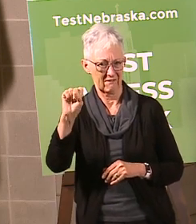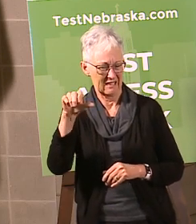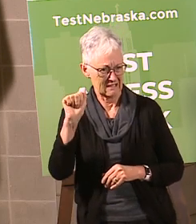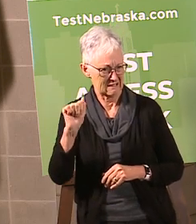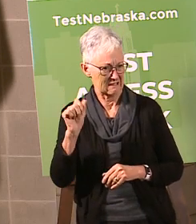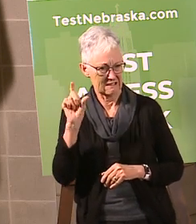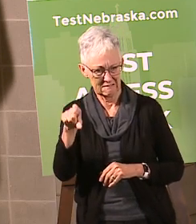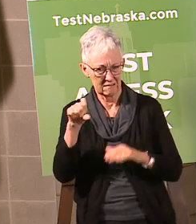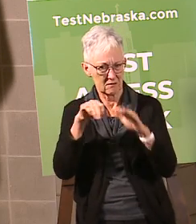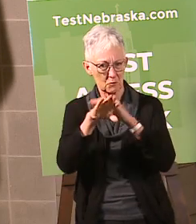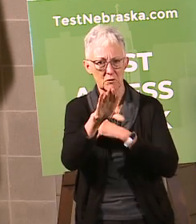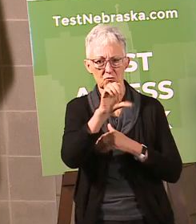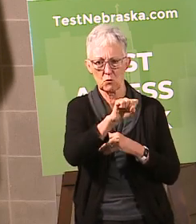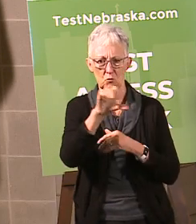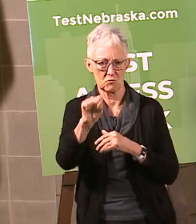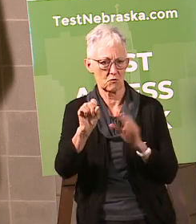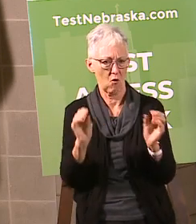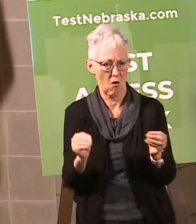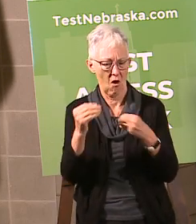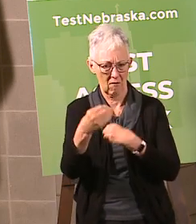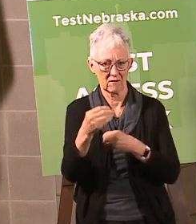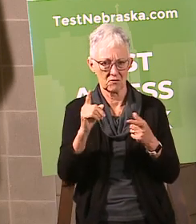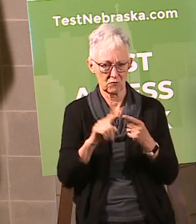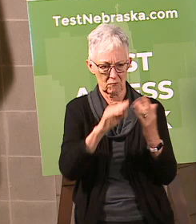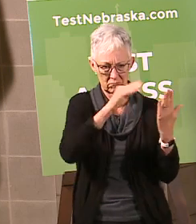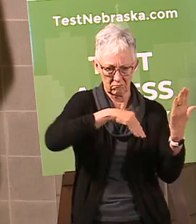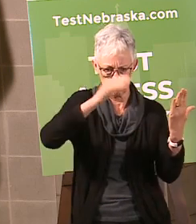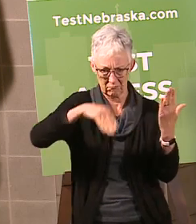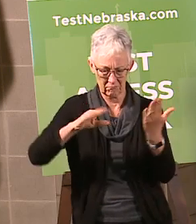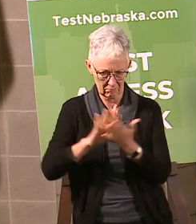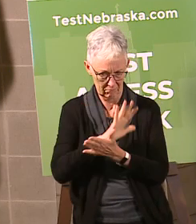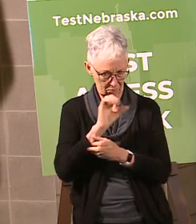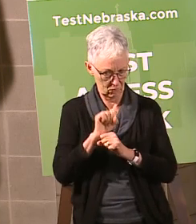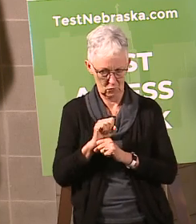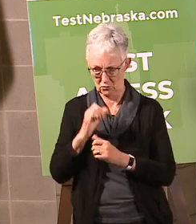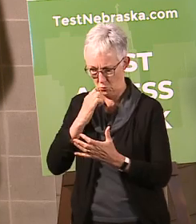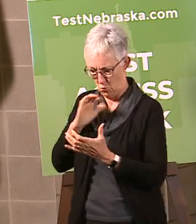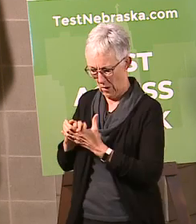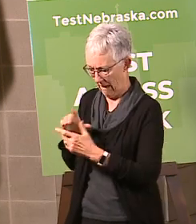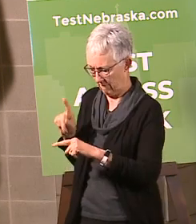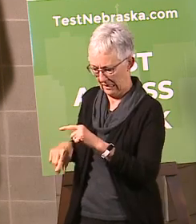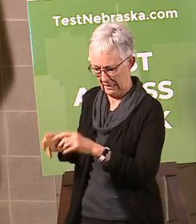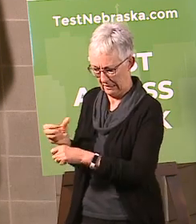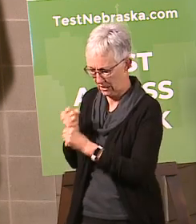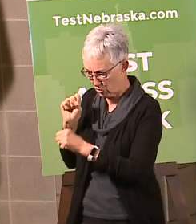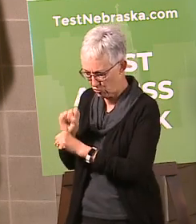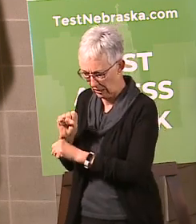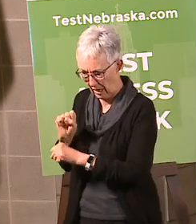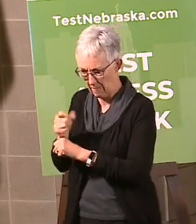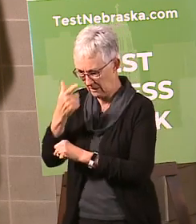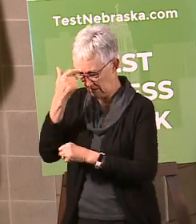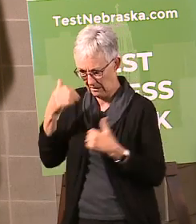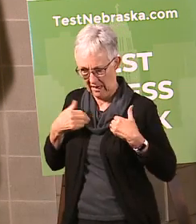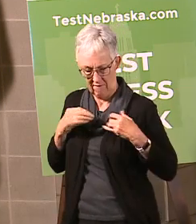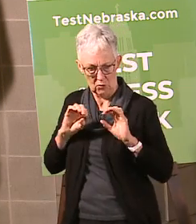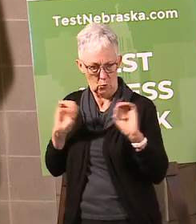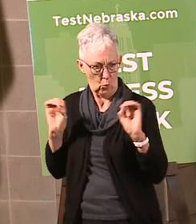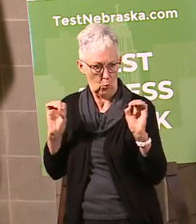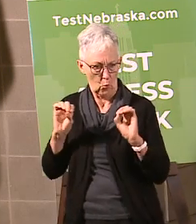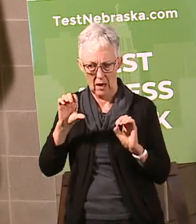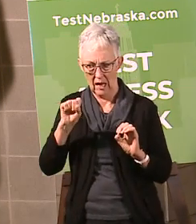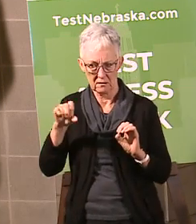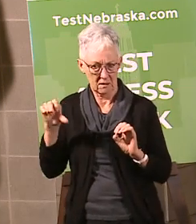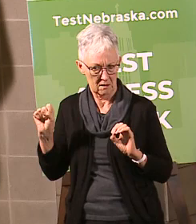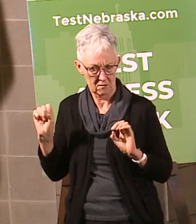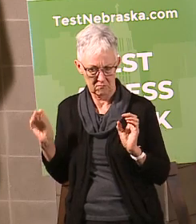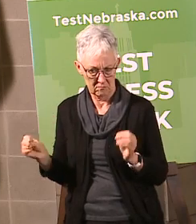spot because we can't do our taxes, and she is unable to get a job because we don't have an SSN. So obviously the Social Security office, that's a